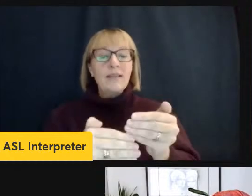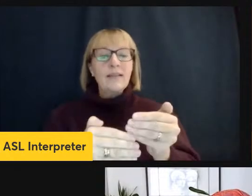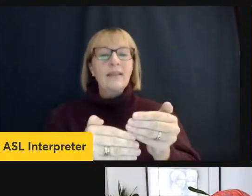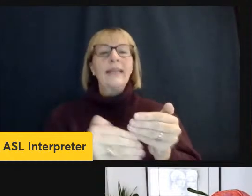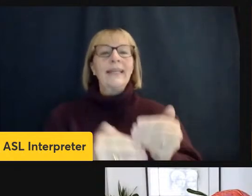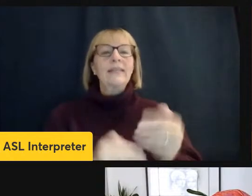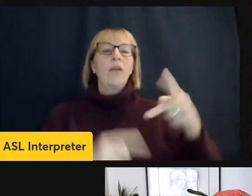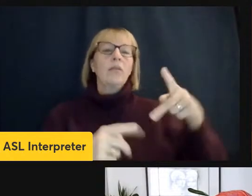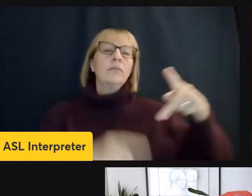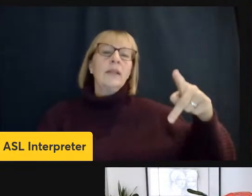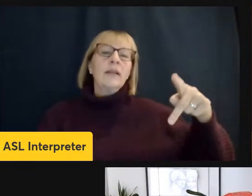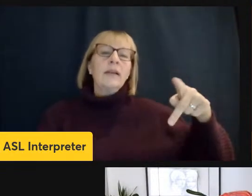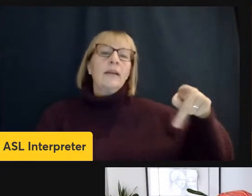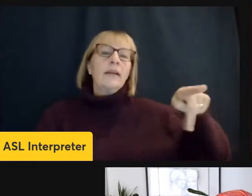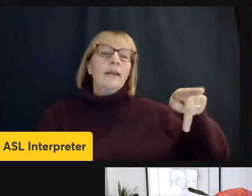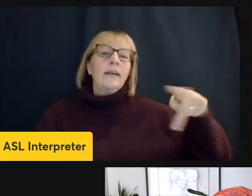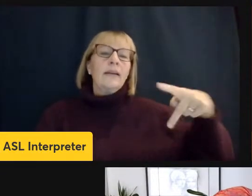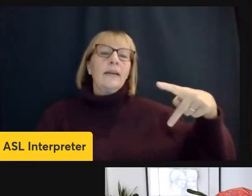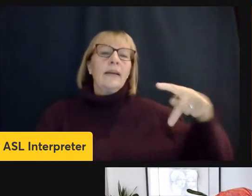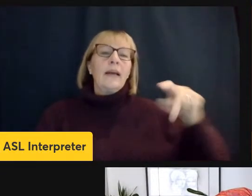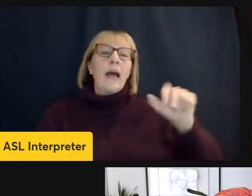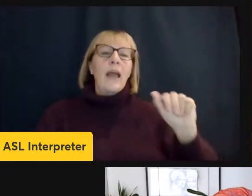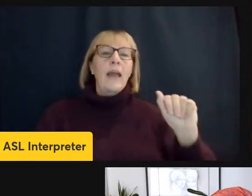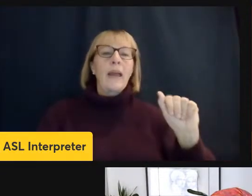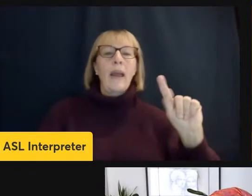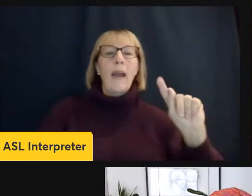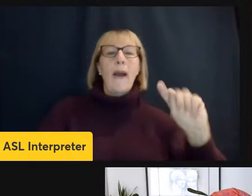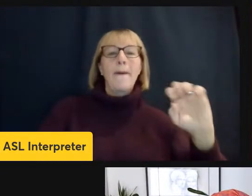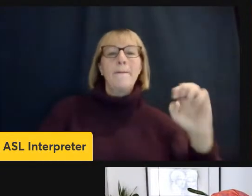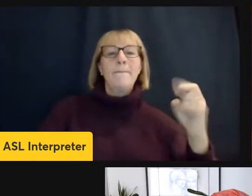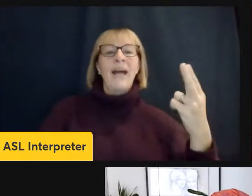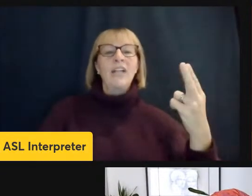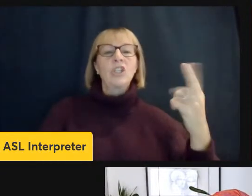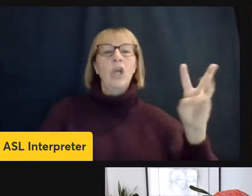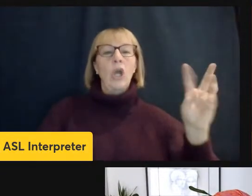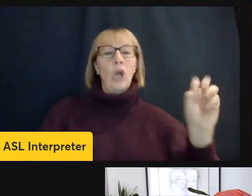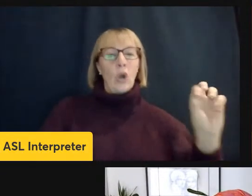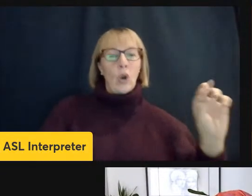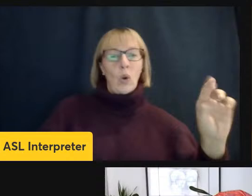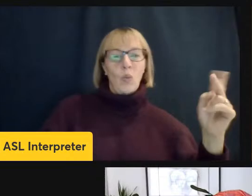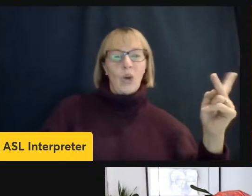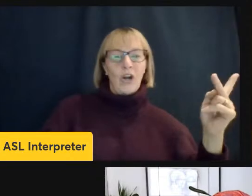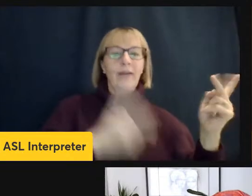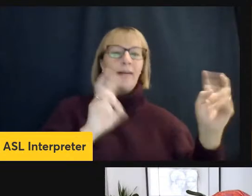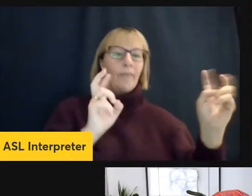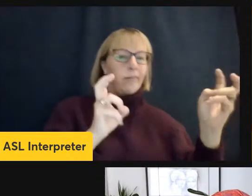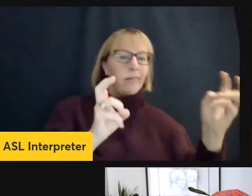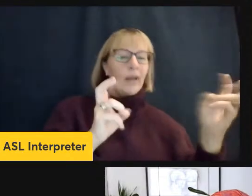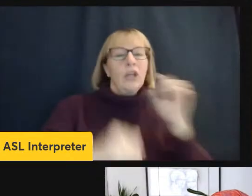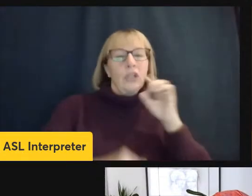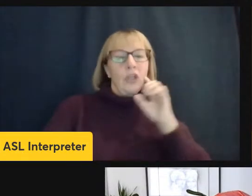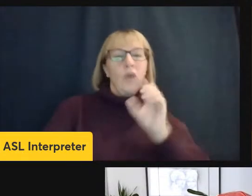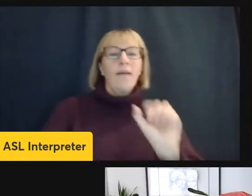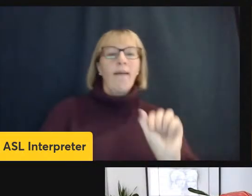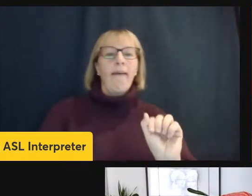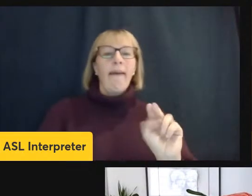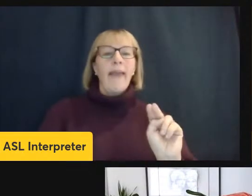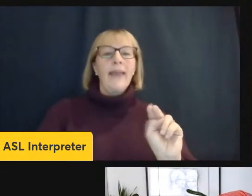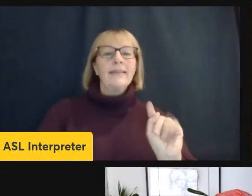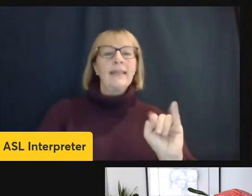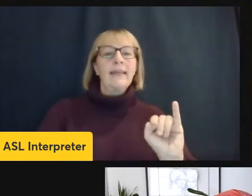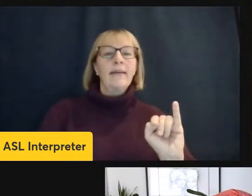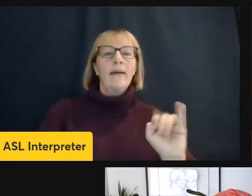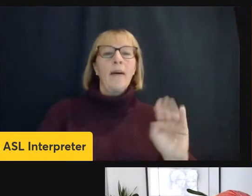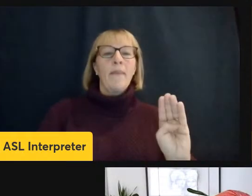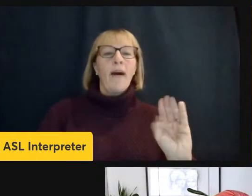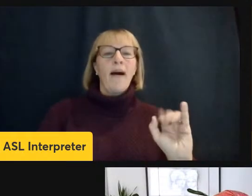patchwork process. And to this day, a good example of that is antibiotic use, in terms of reforming antibiotic use, because there is